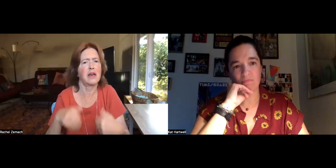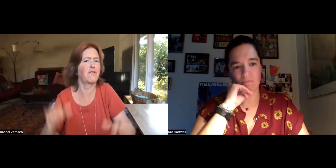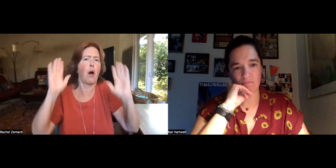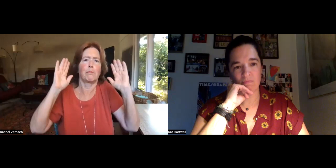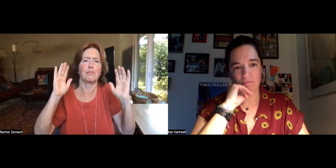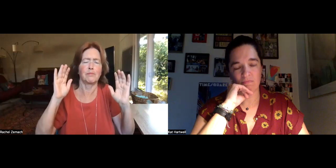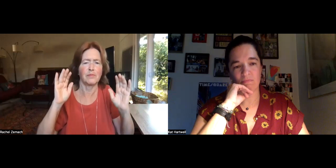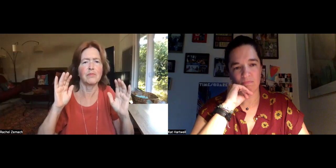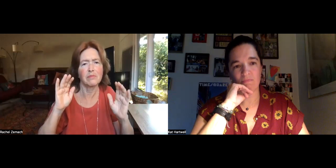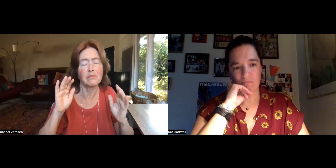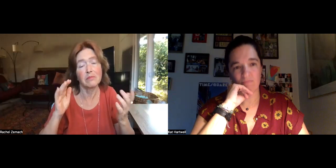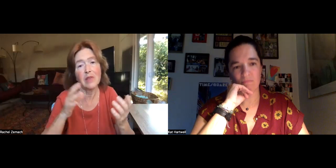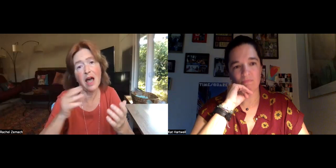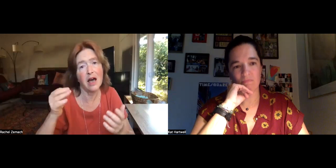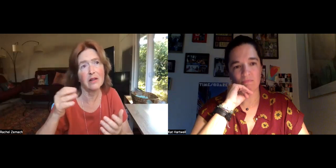Give up. And